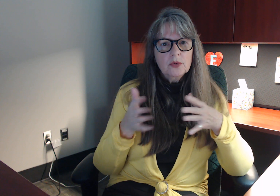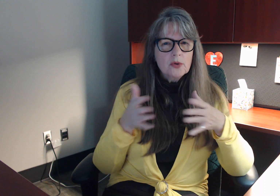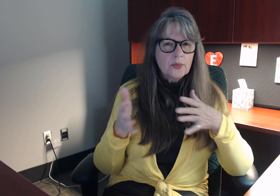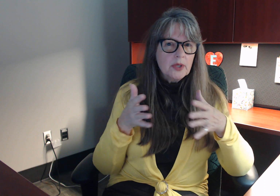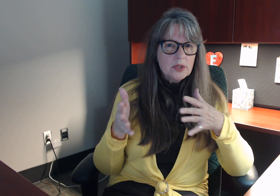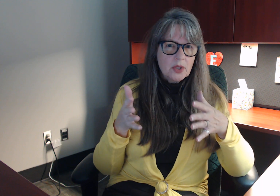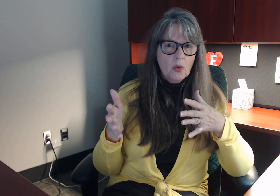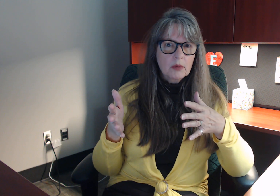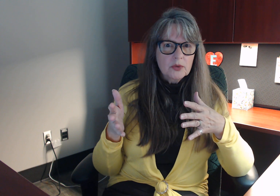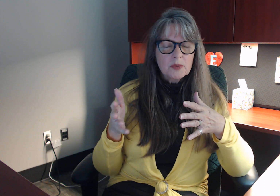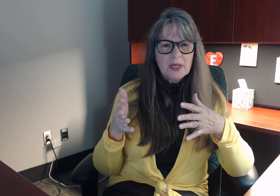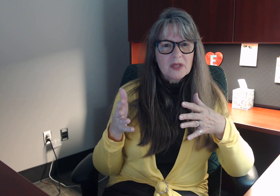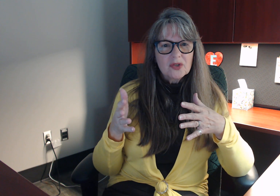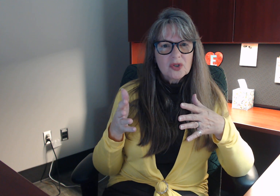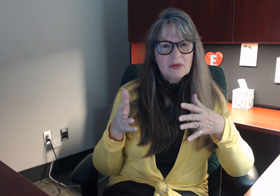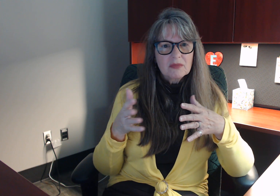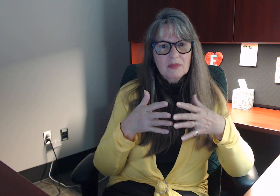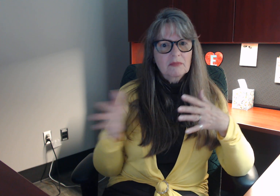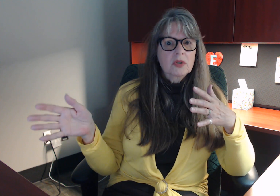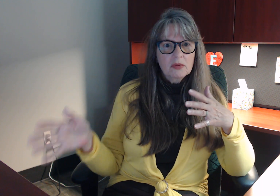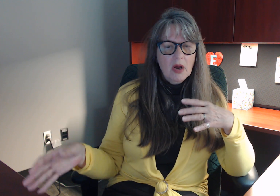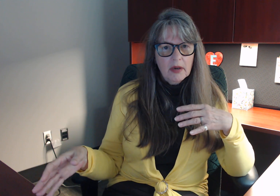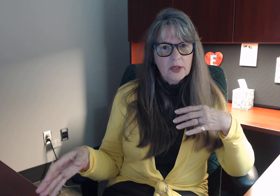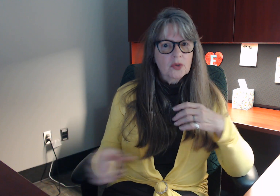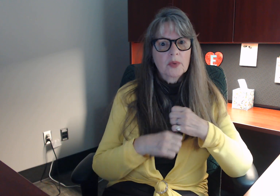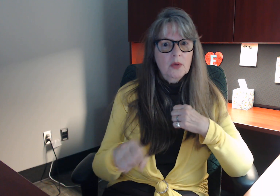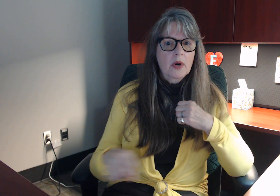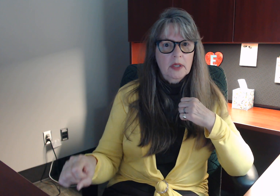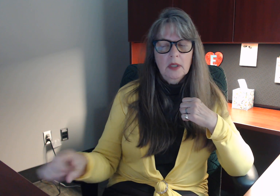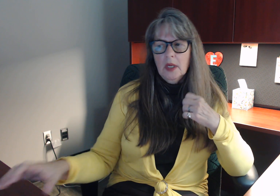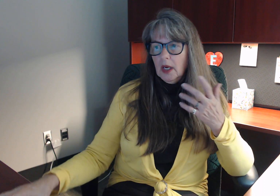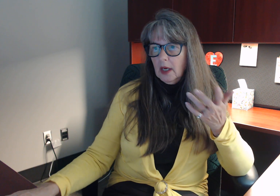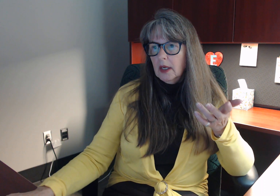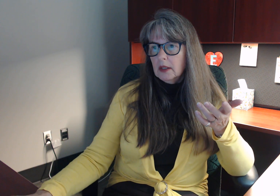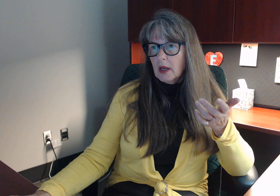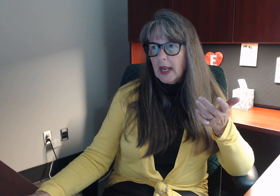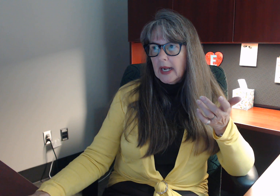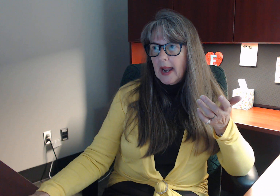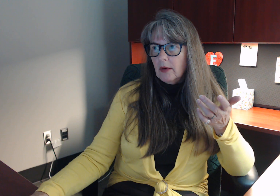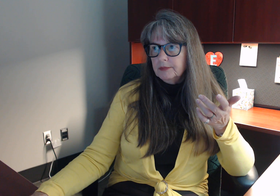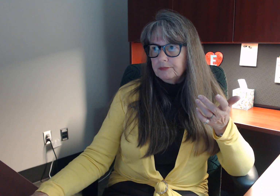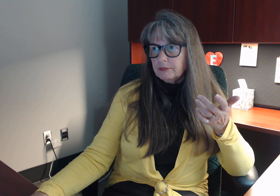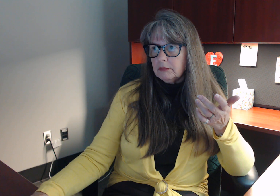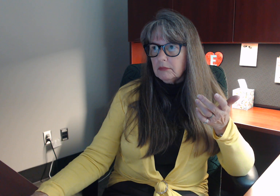to three is the norm, just because that's just too long unless you really want to elongate it out.